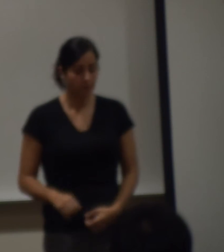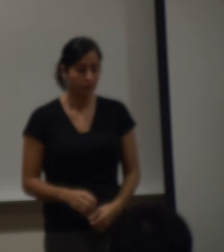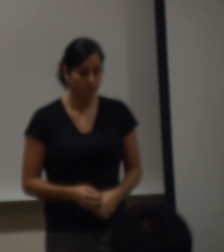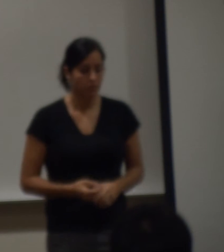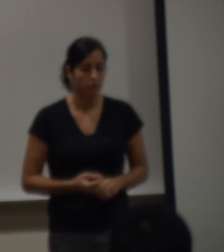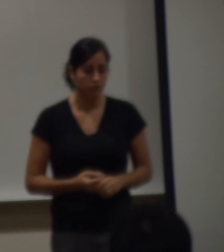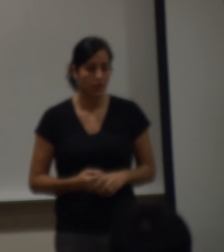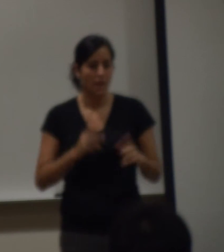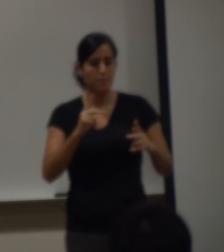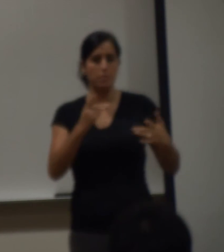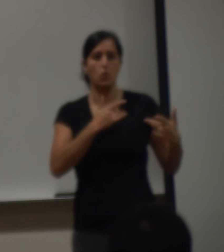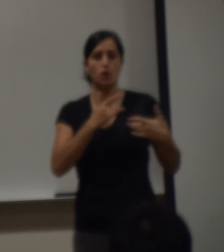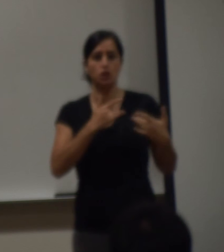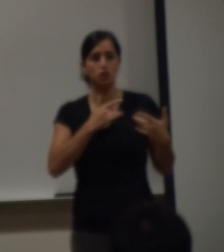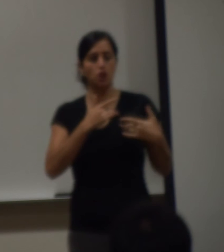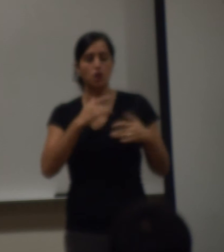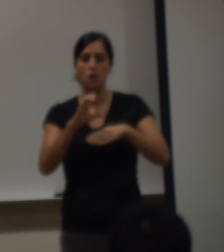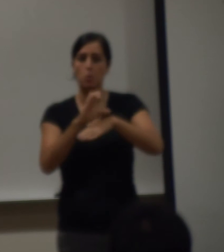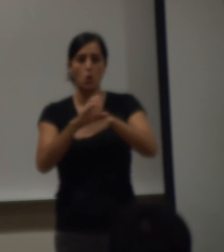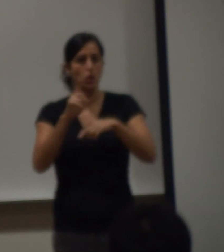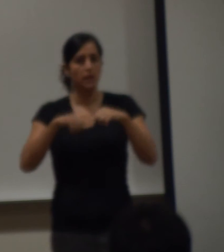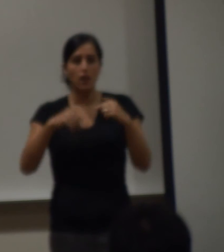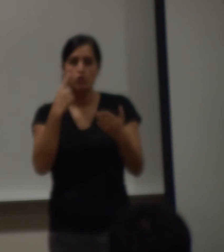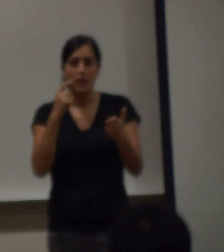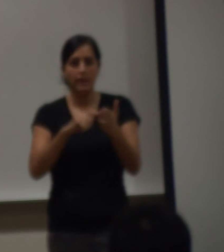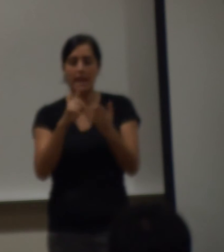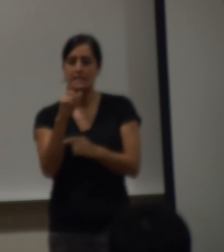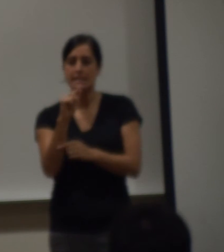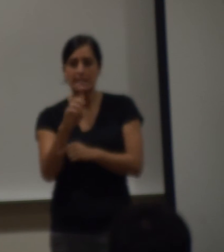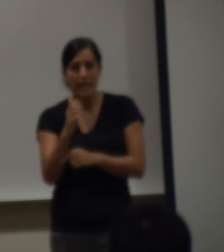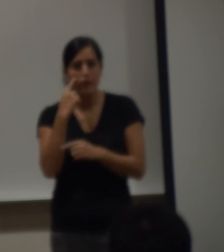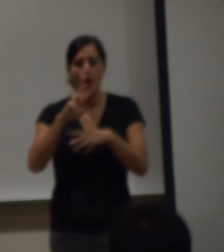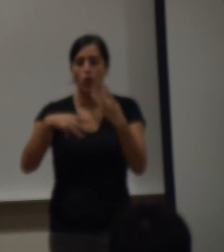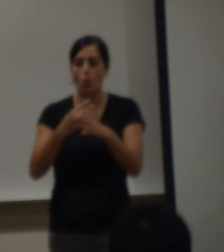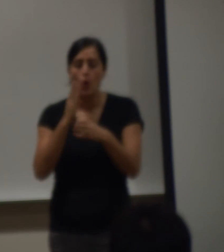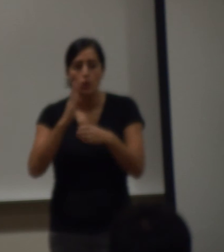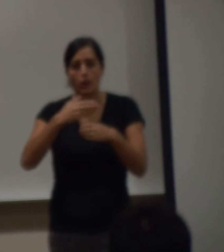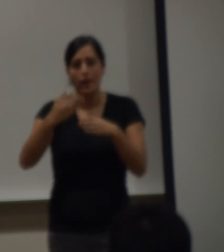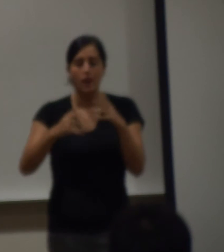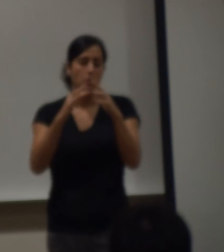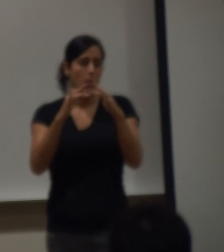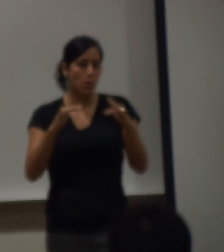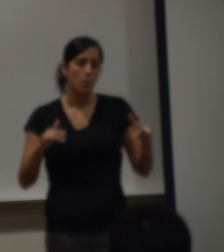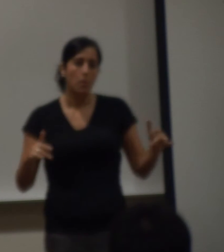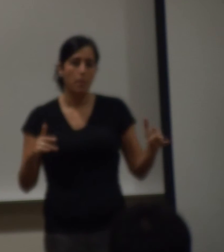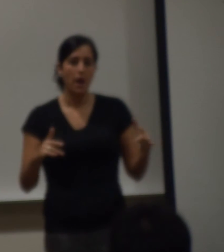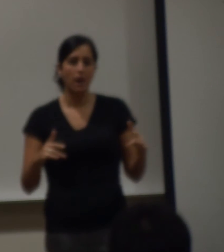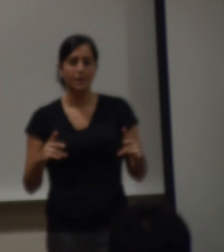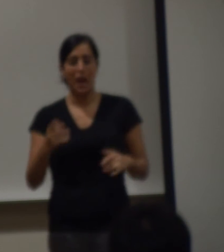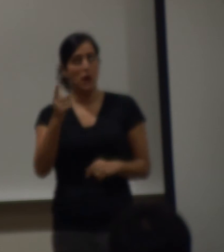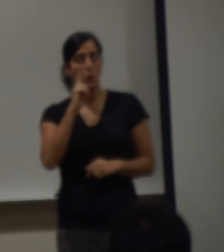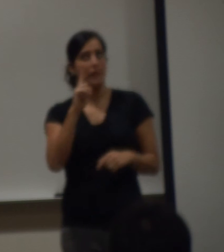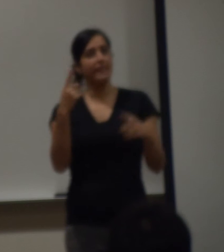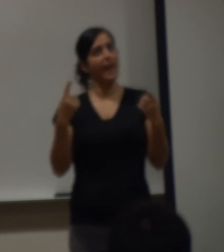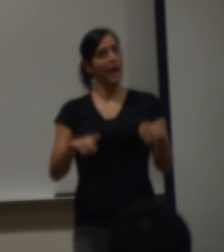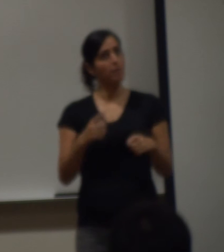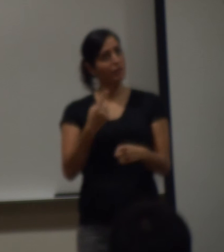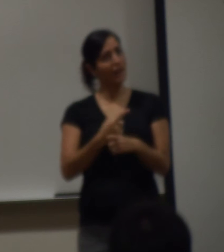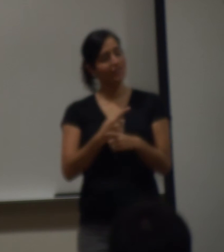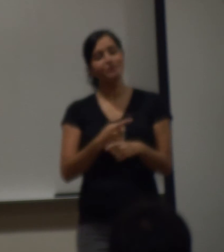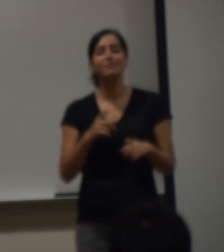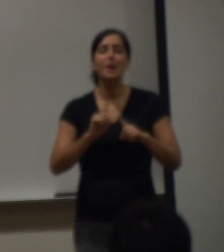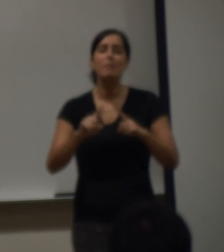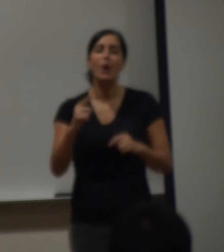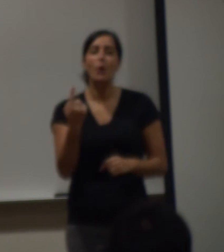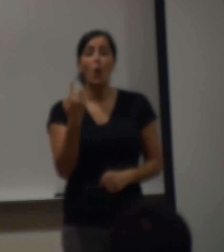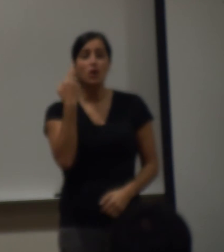not picking up the date correctly. It was thought the world would come to an end. I don't think it did, but one of